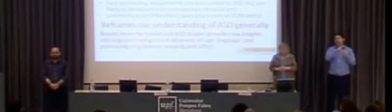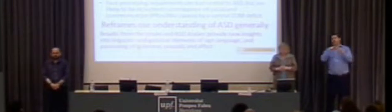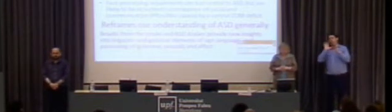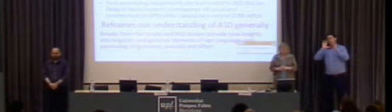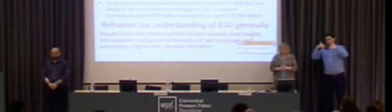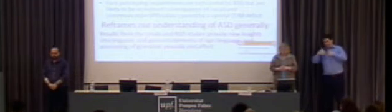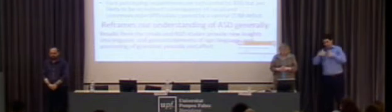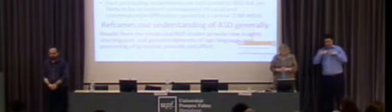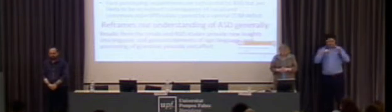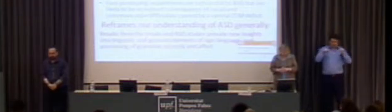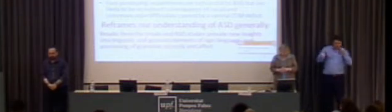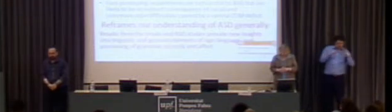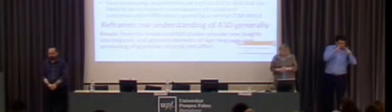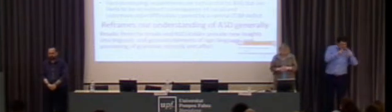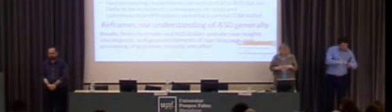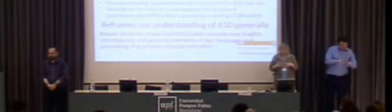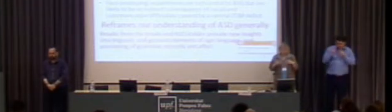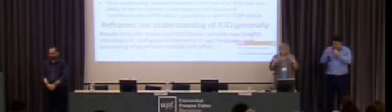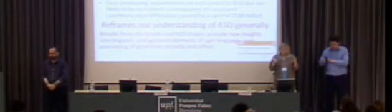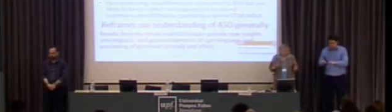ASD research, all